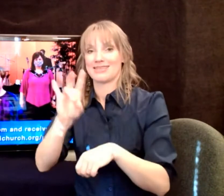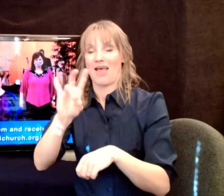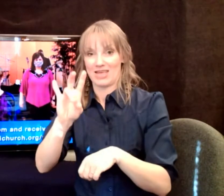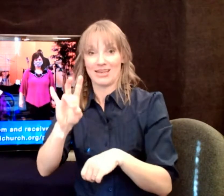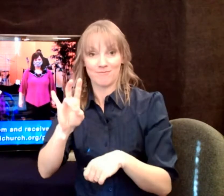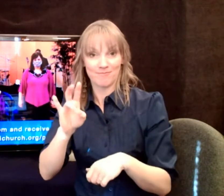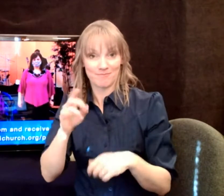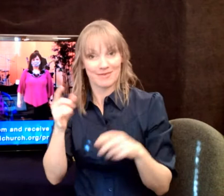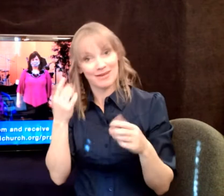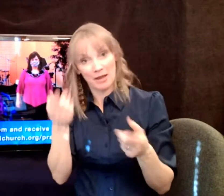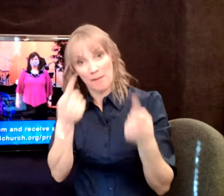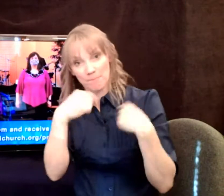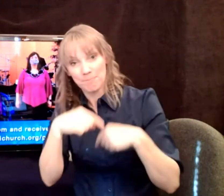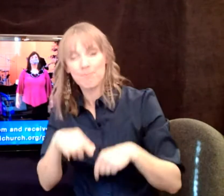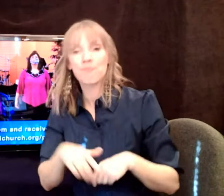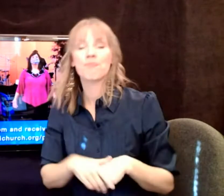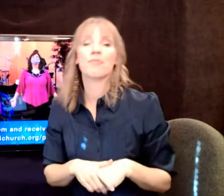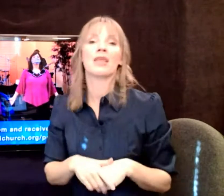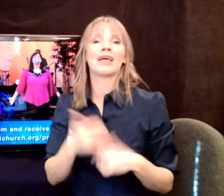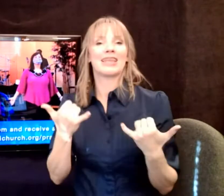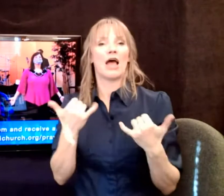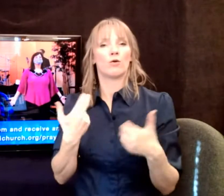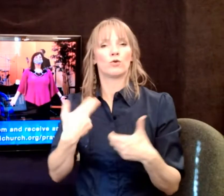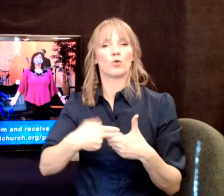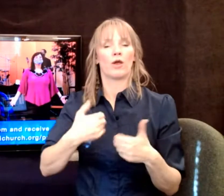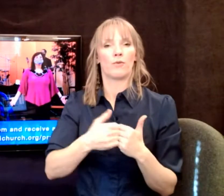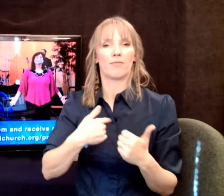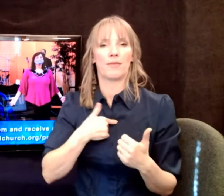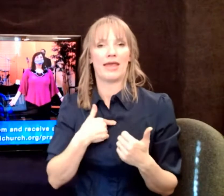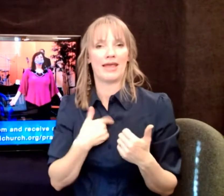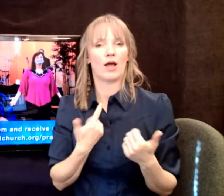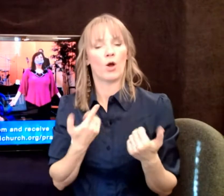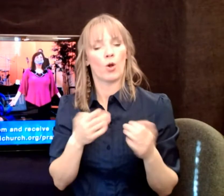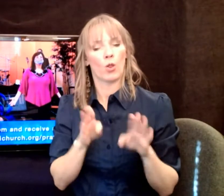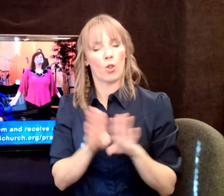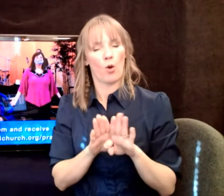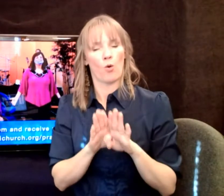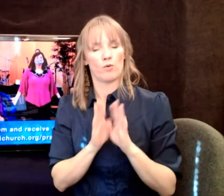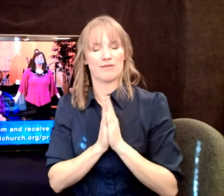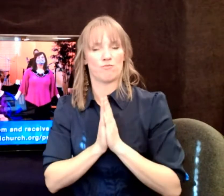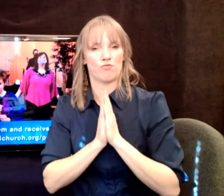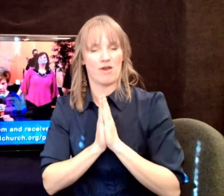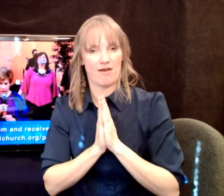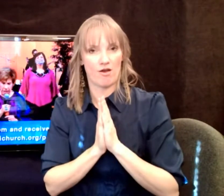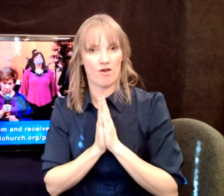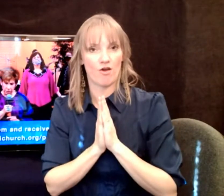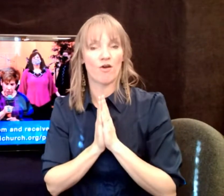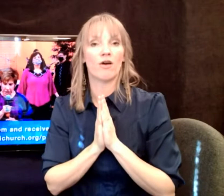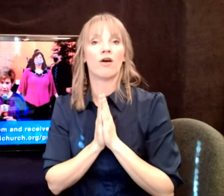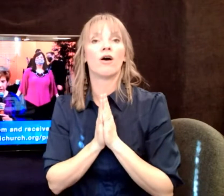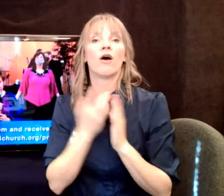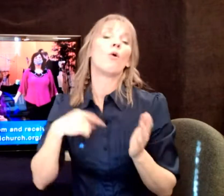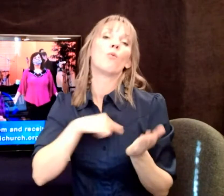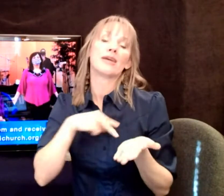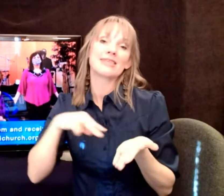right now, please join with me in just a closing prayer as we're standing